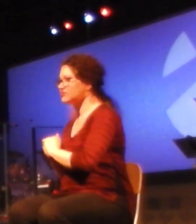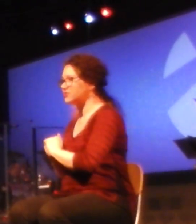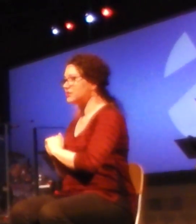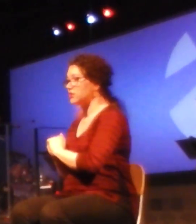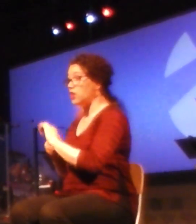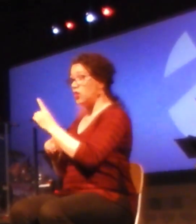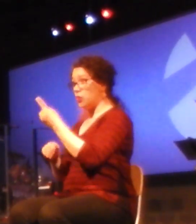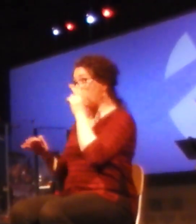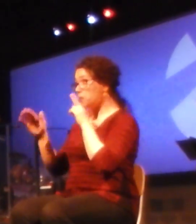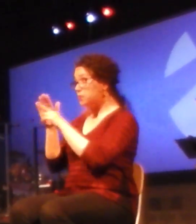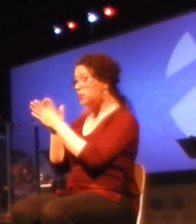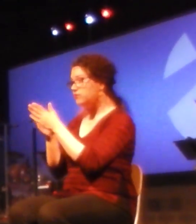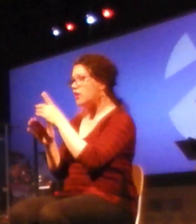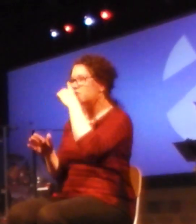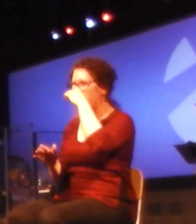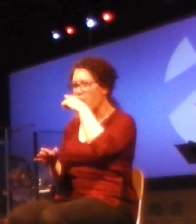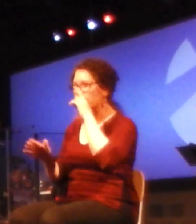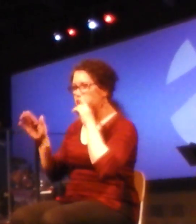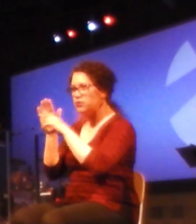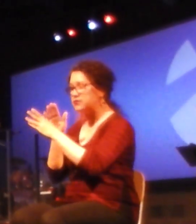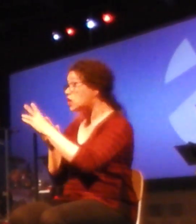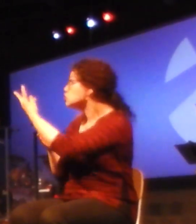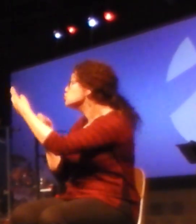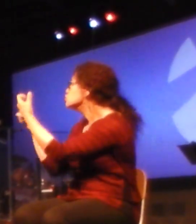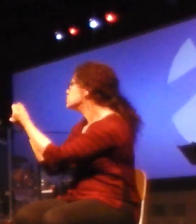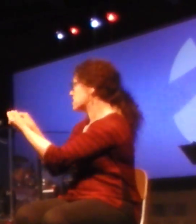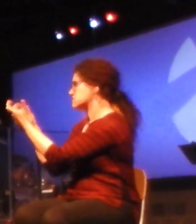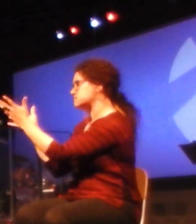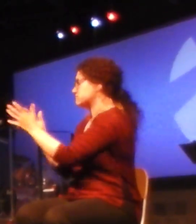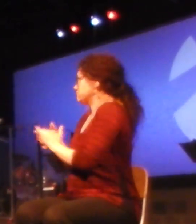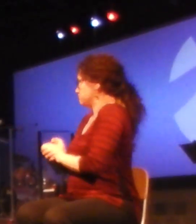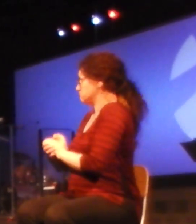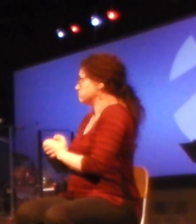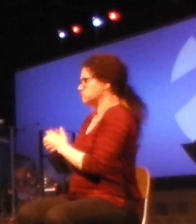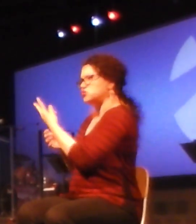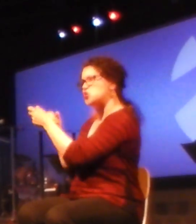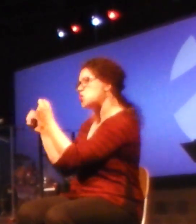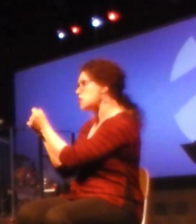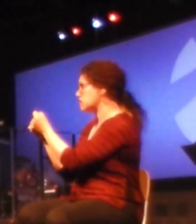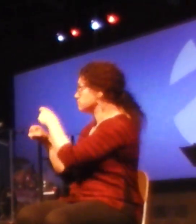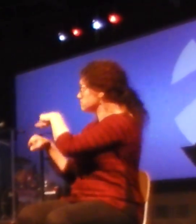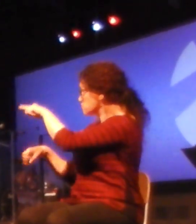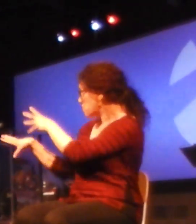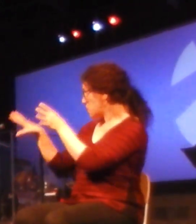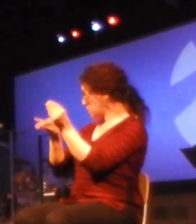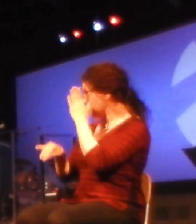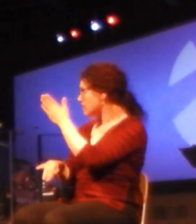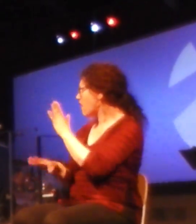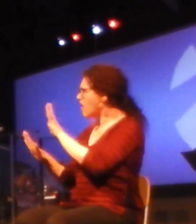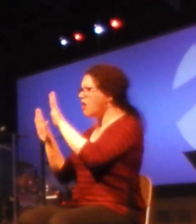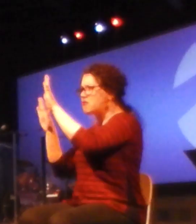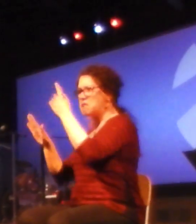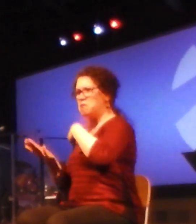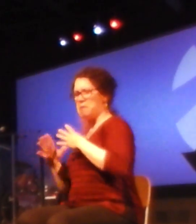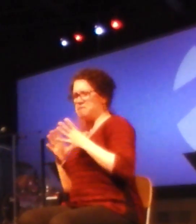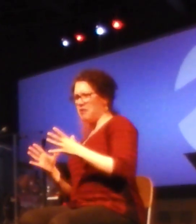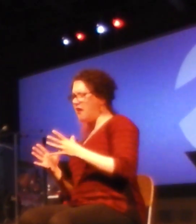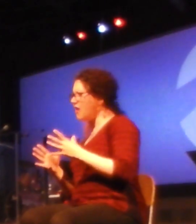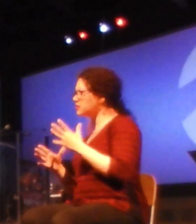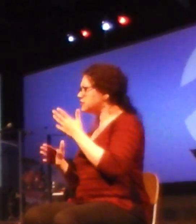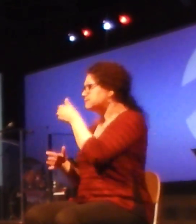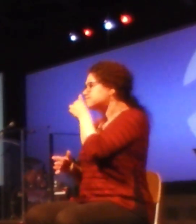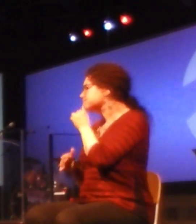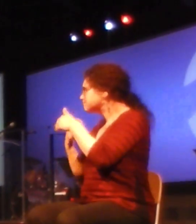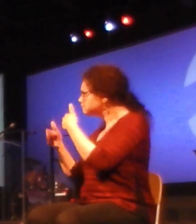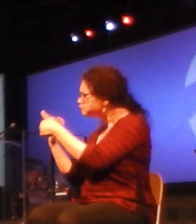of the prophets says, one of the false prophets says 2 years. It's going to be 2 years. And you're going to get out of this. It's going to be great. We're going to be fine. We're just going to go through